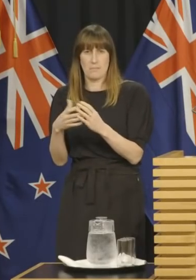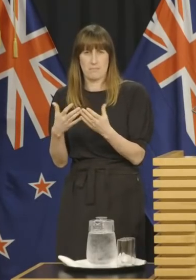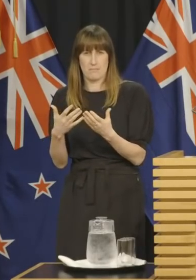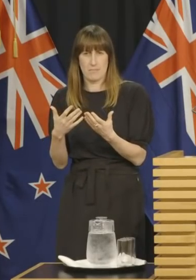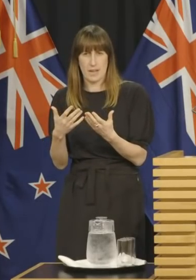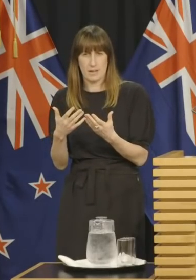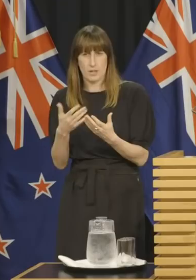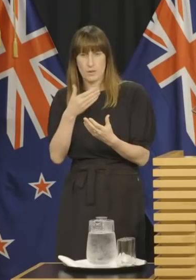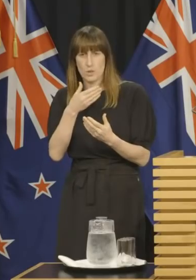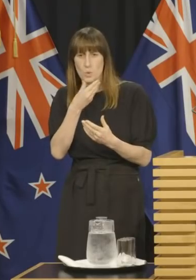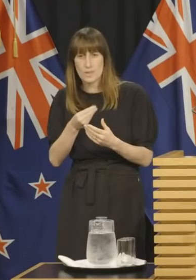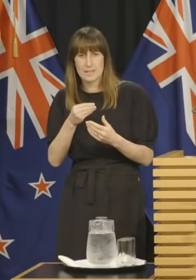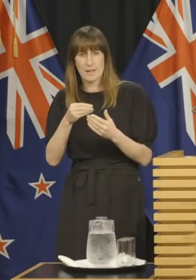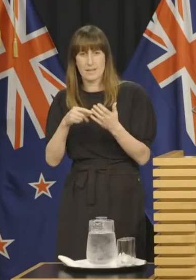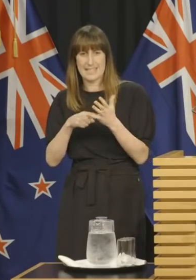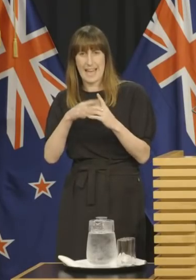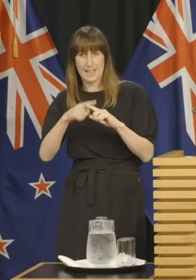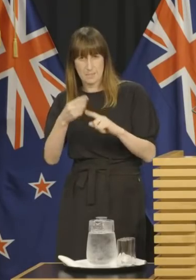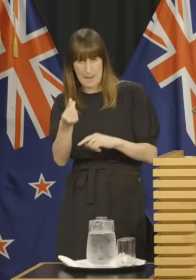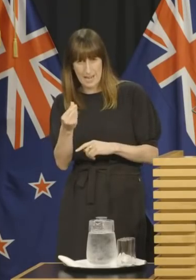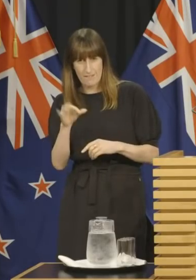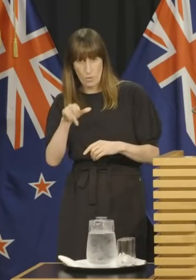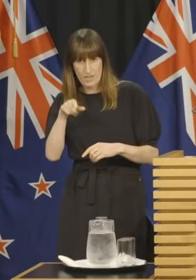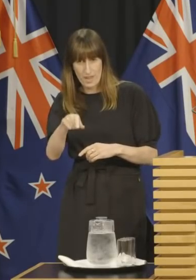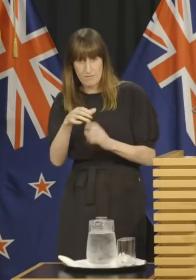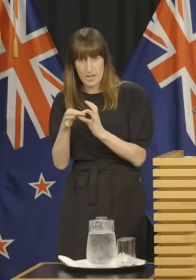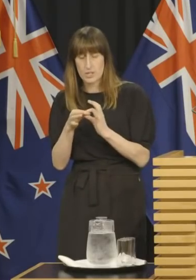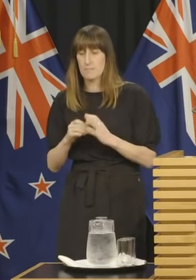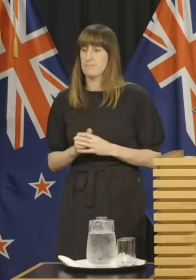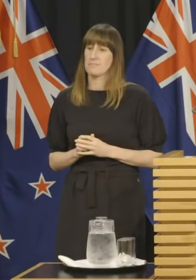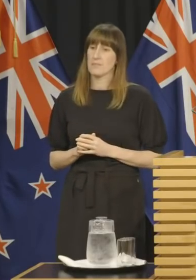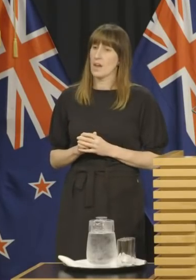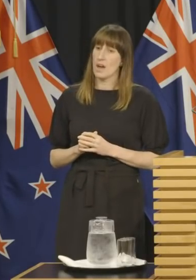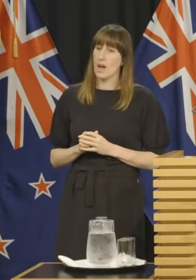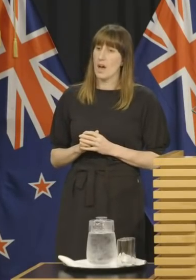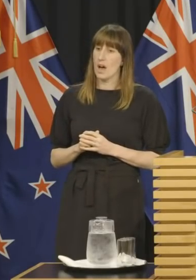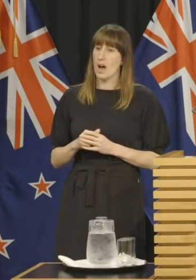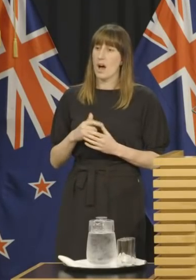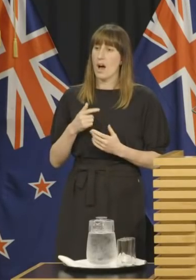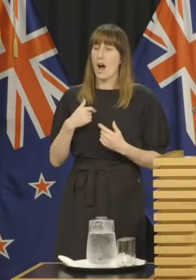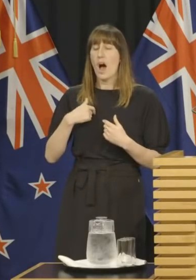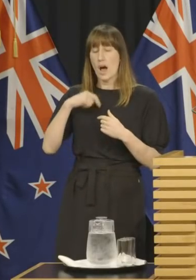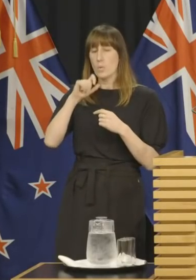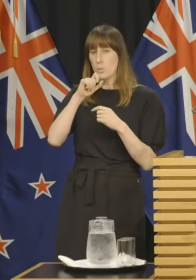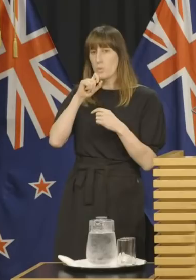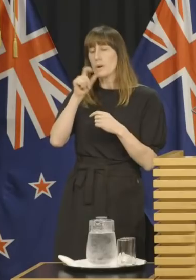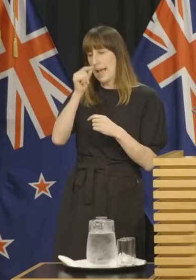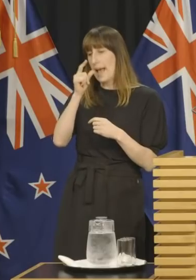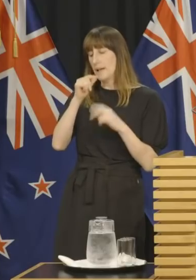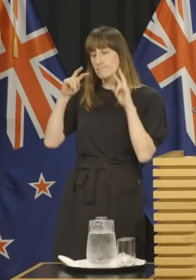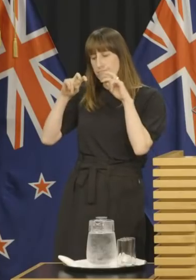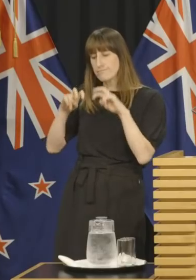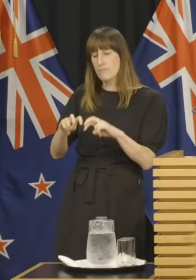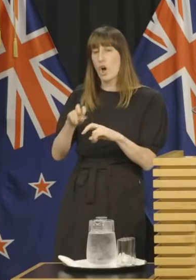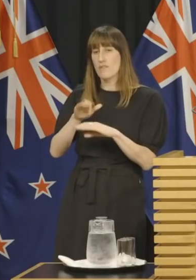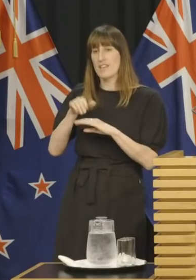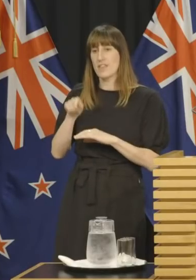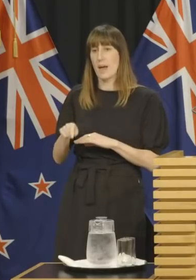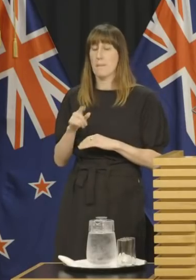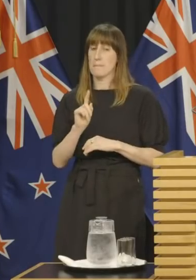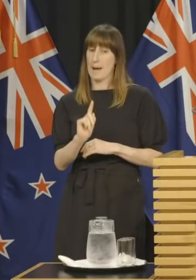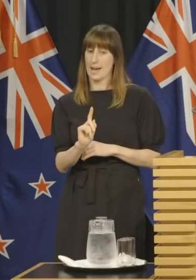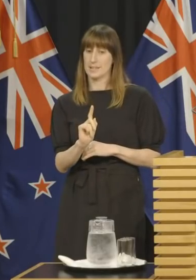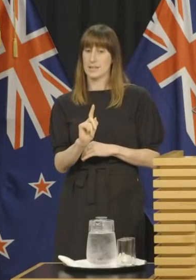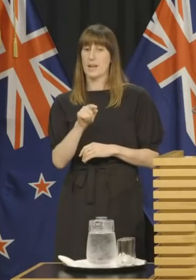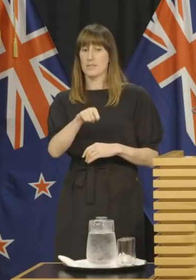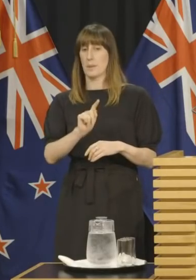that is indeed true. And so I have no hesitation asking Ministerial Services to look into that. Regardless, the Minister has already